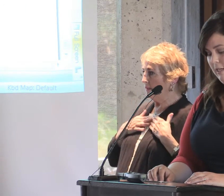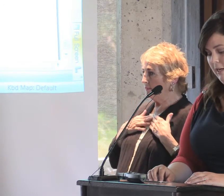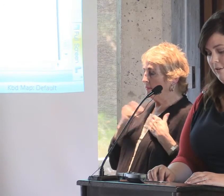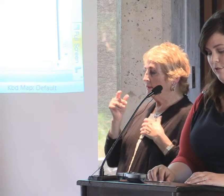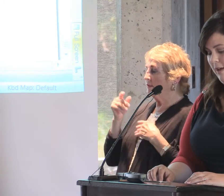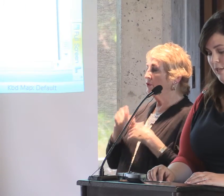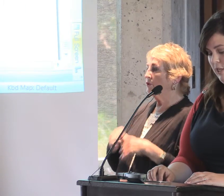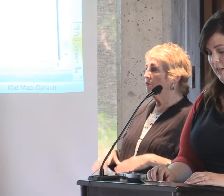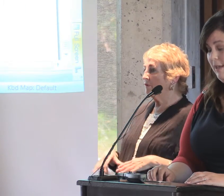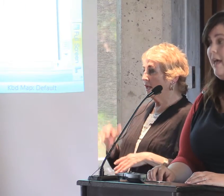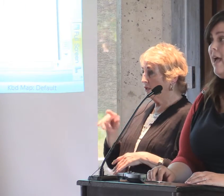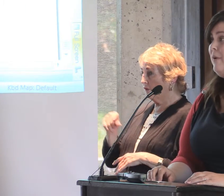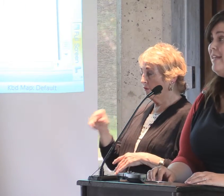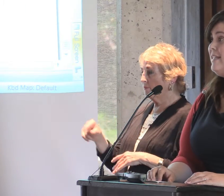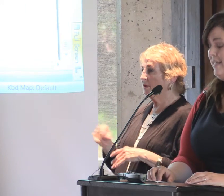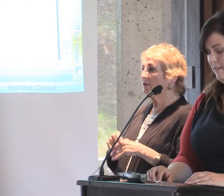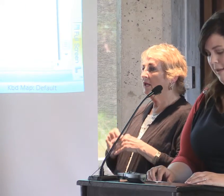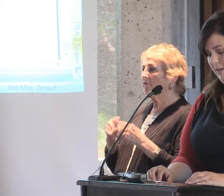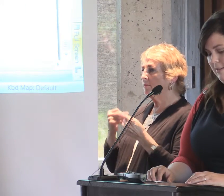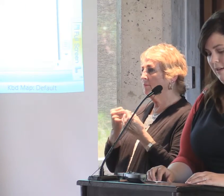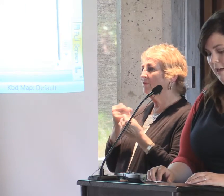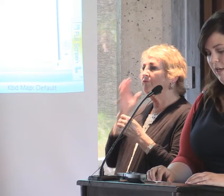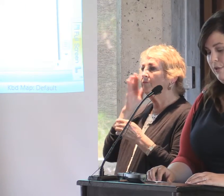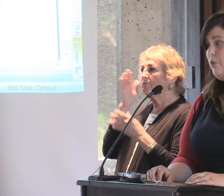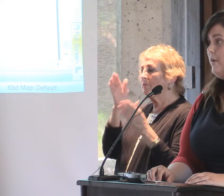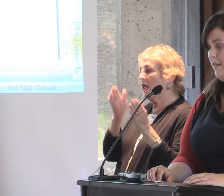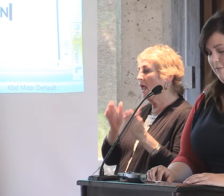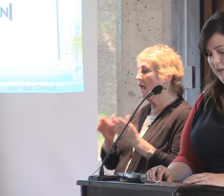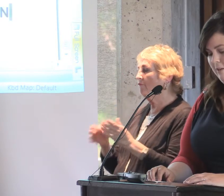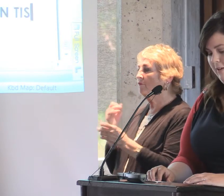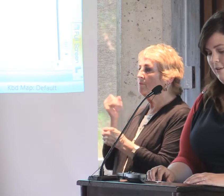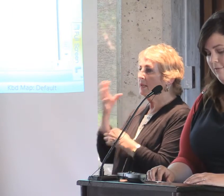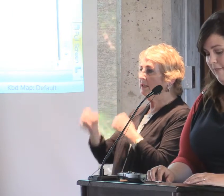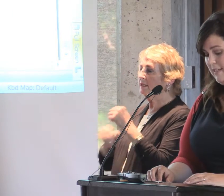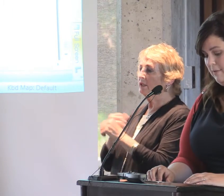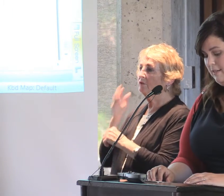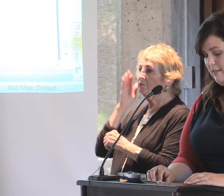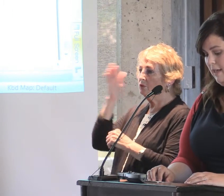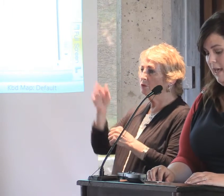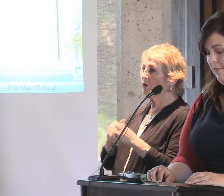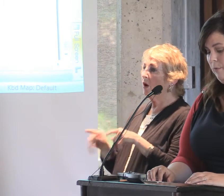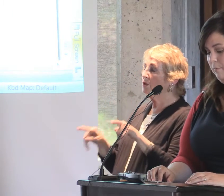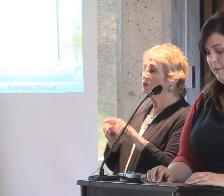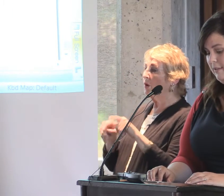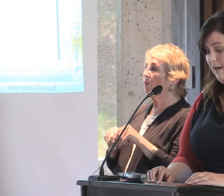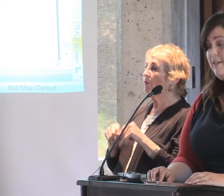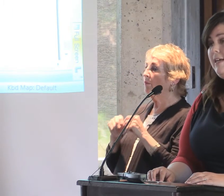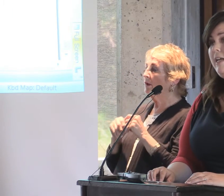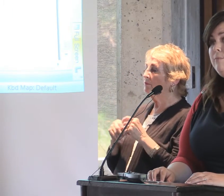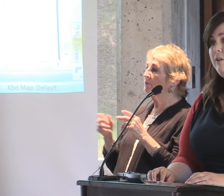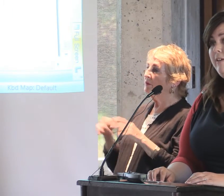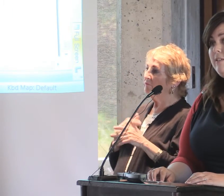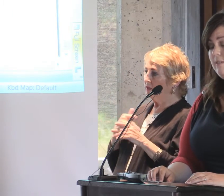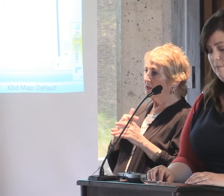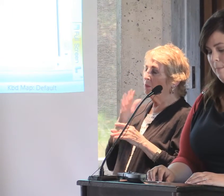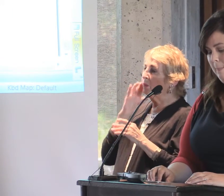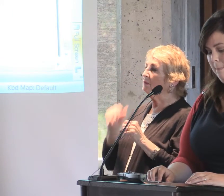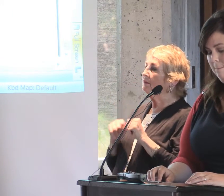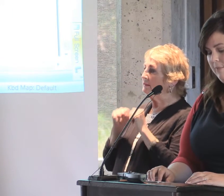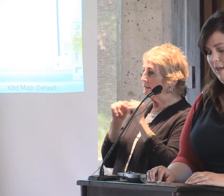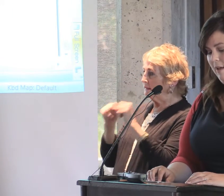a multi-year strategy, and we anticipate new and innovative investments that will build on a decade